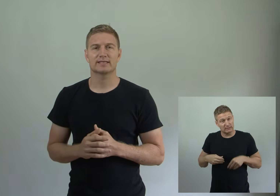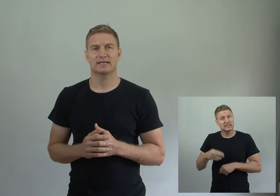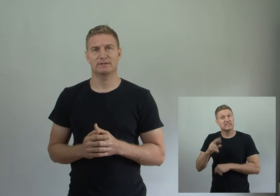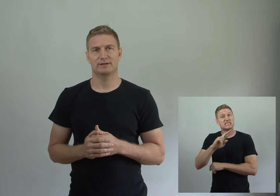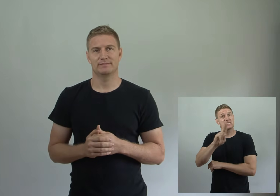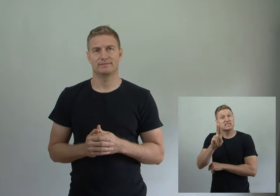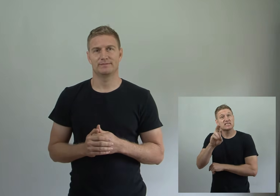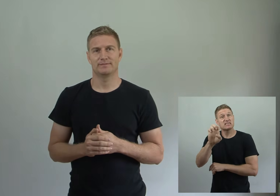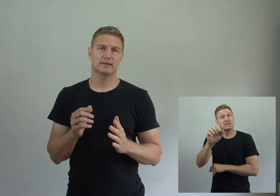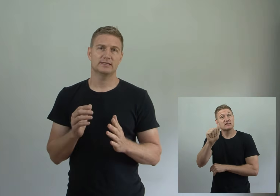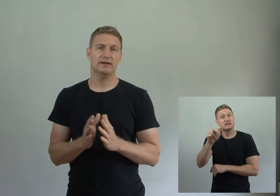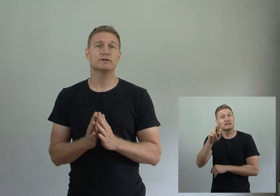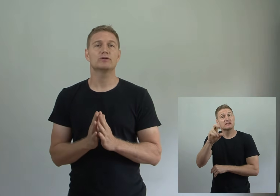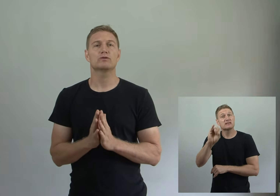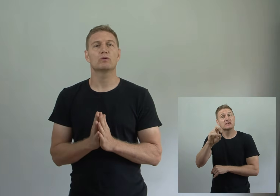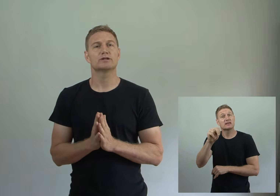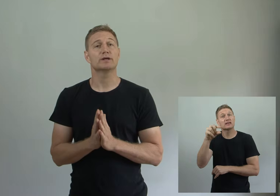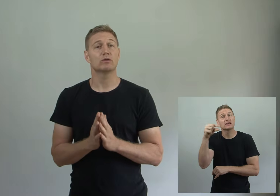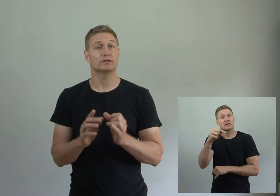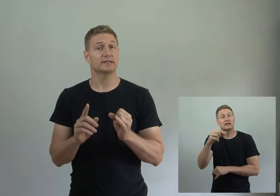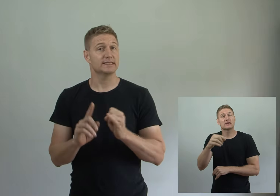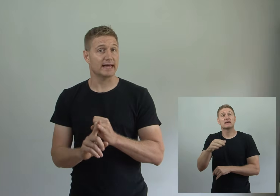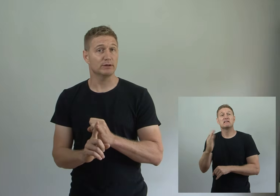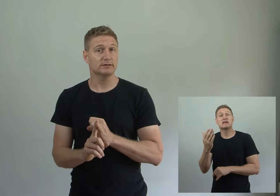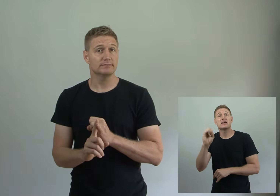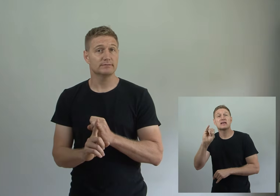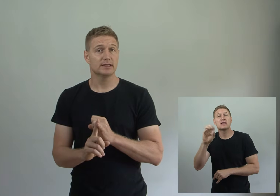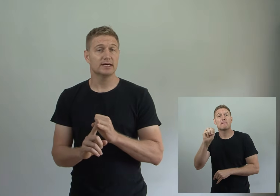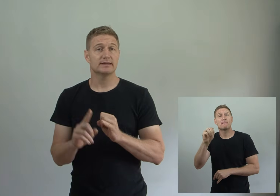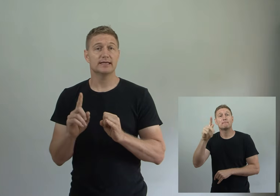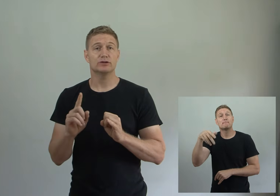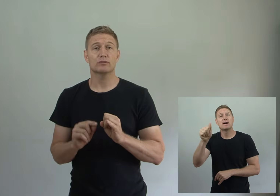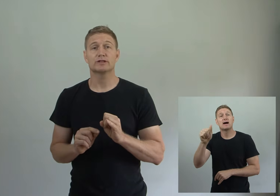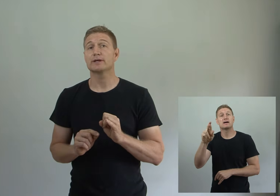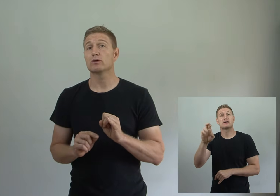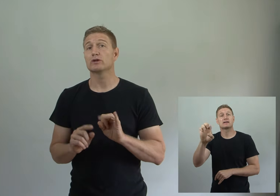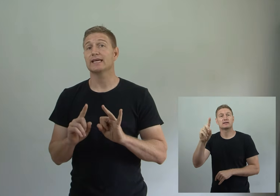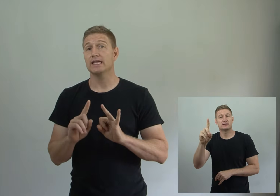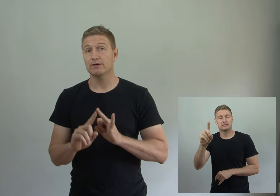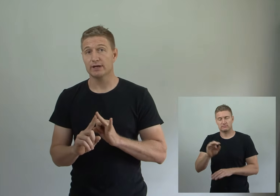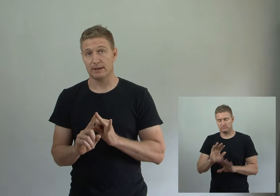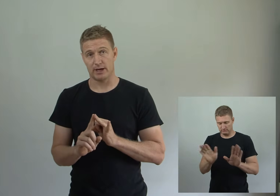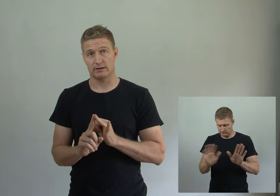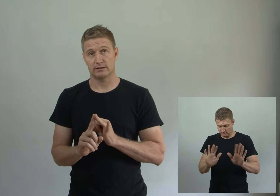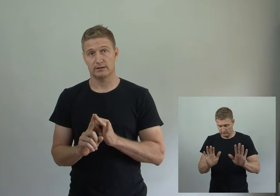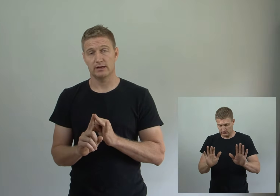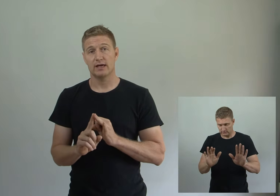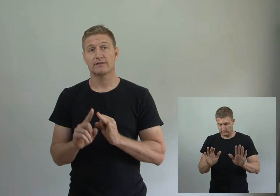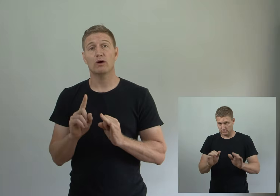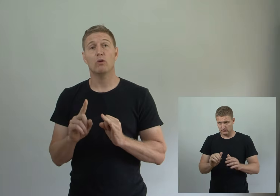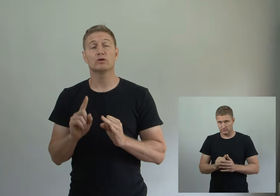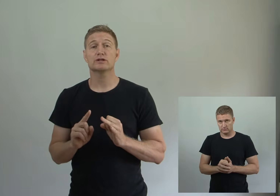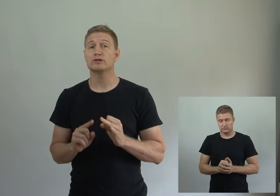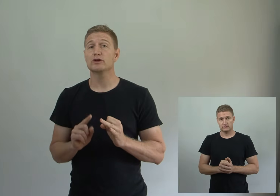not acceptable. Deaf do not want to be called disabled. They do not want to be called hearing impaired.